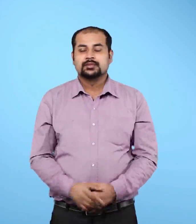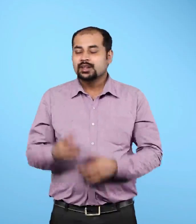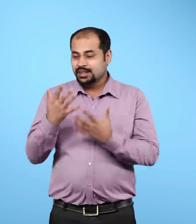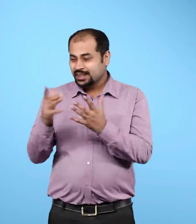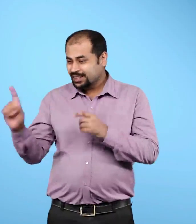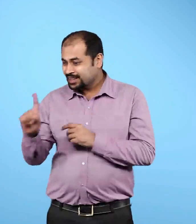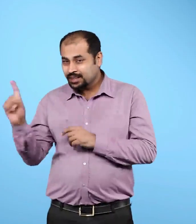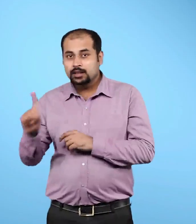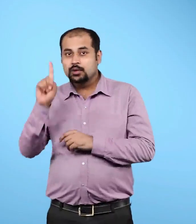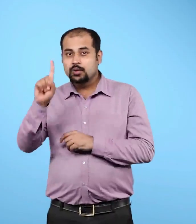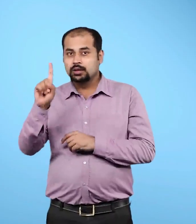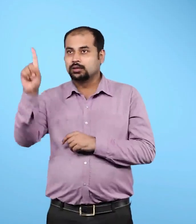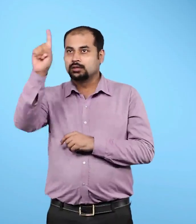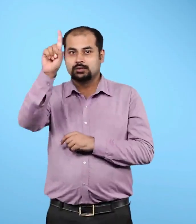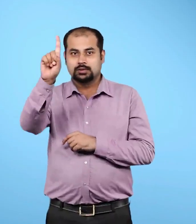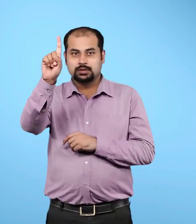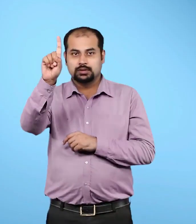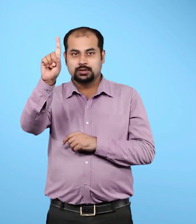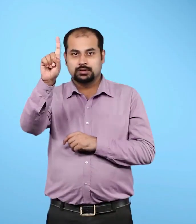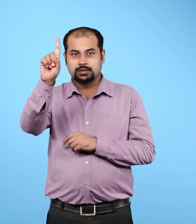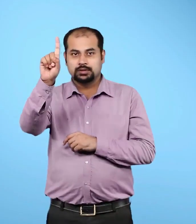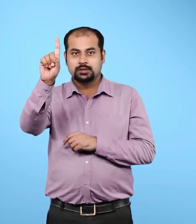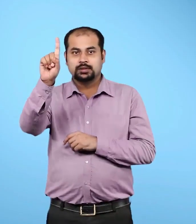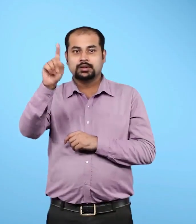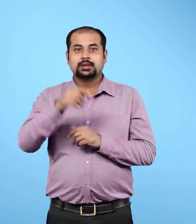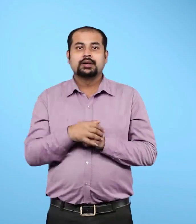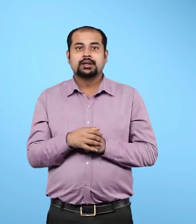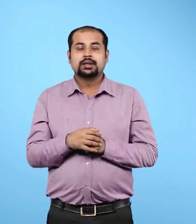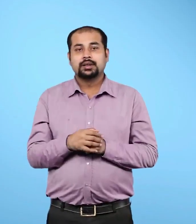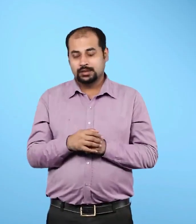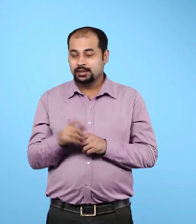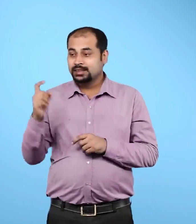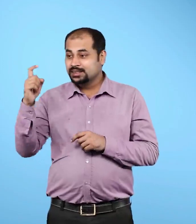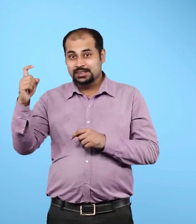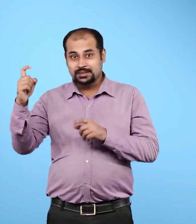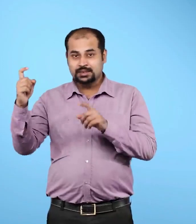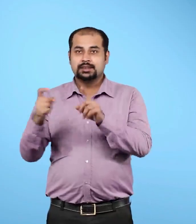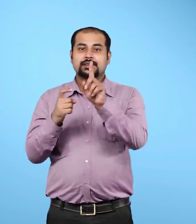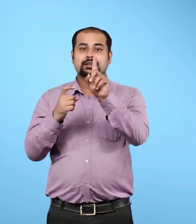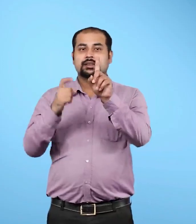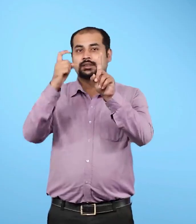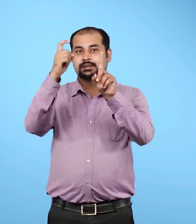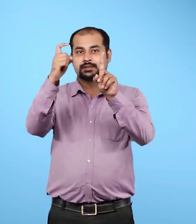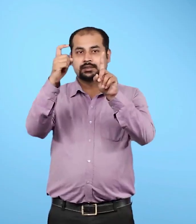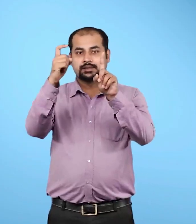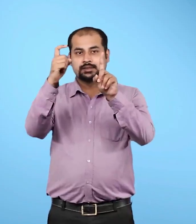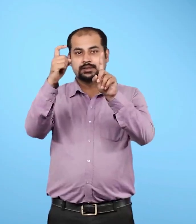Row 1, column 1, number 1 is written. Column 2, number 7 is